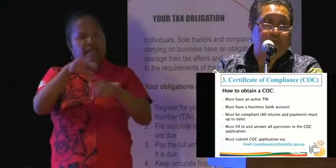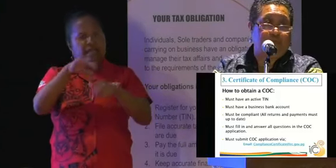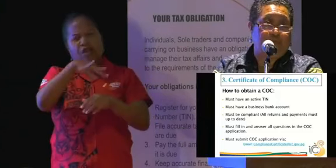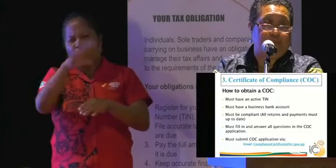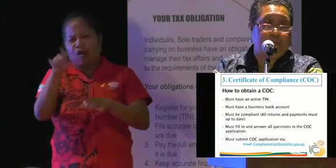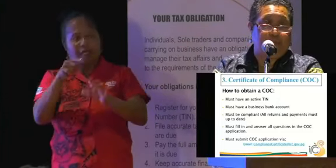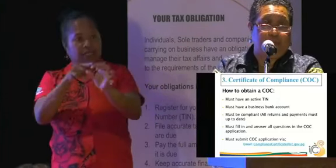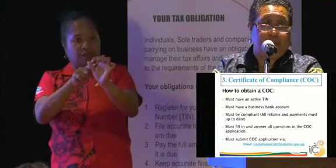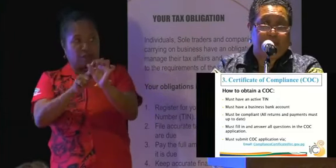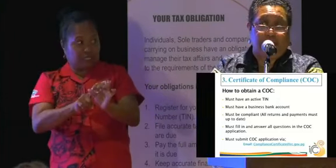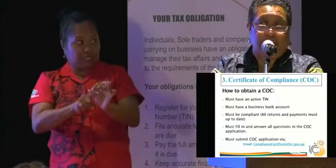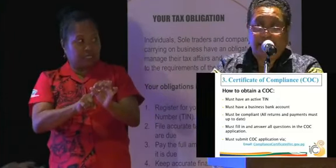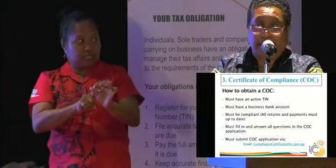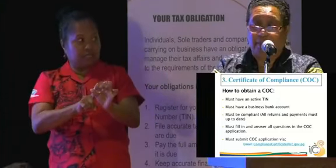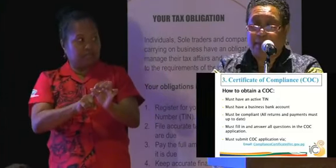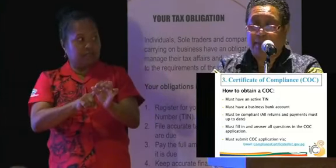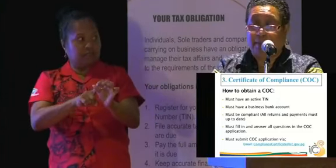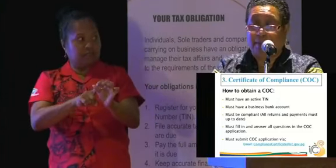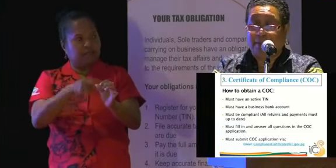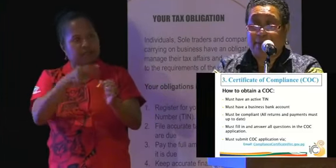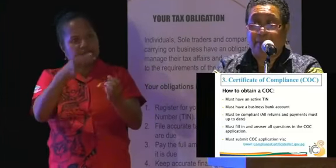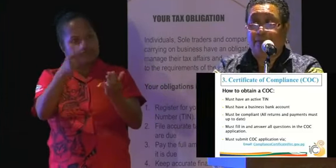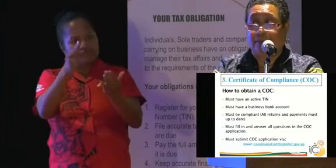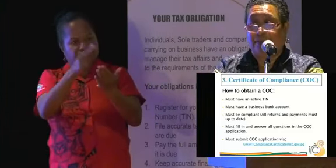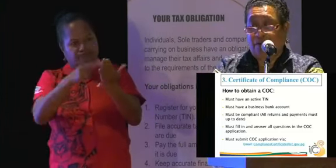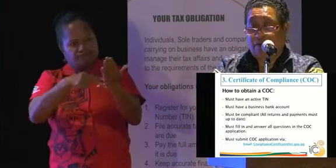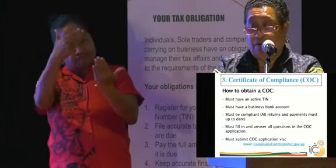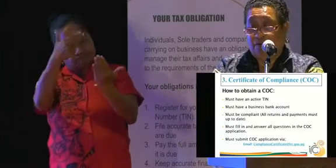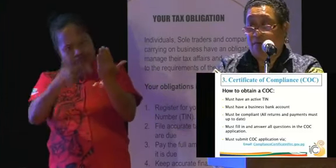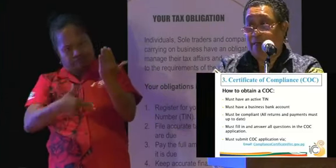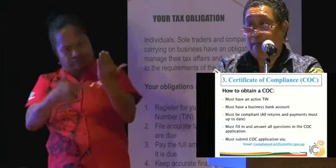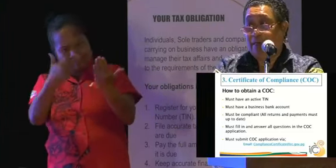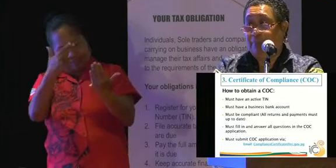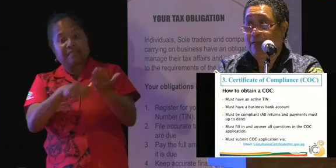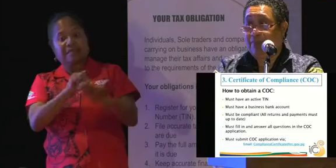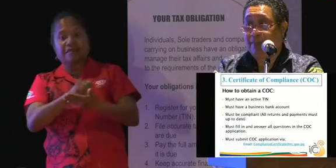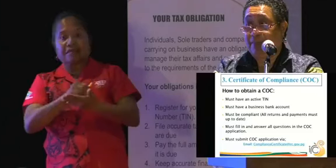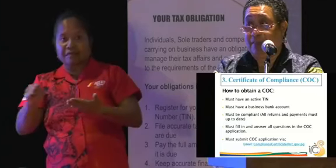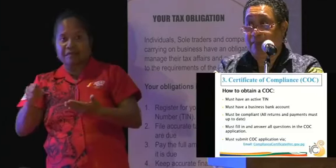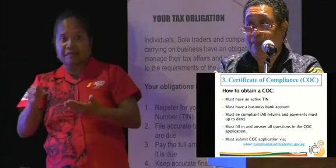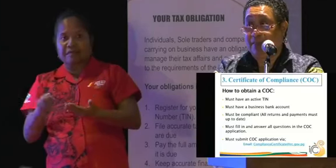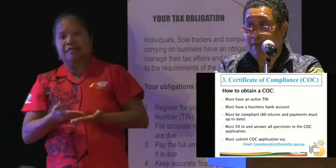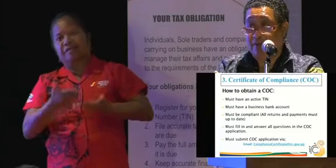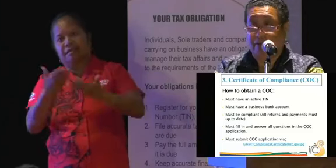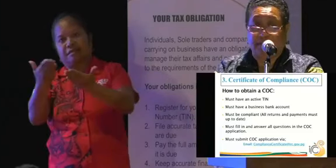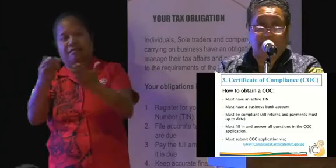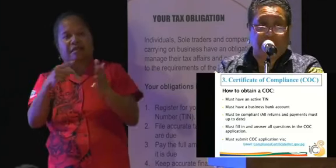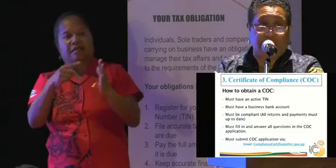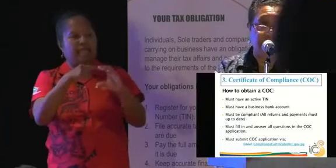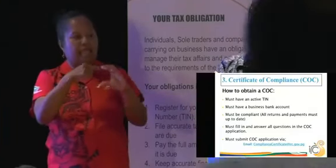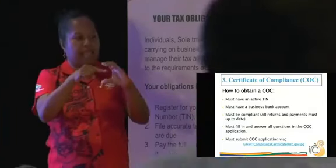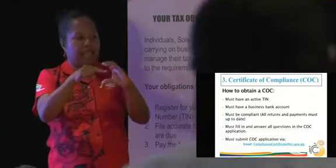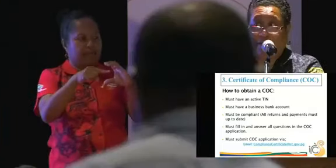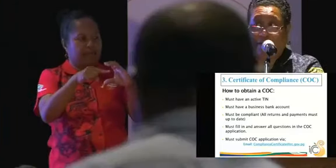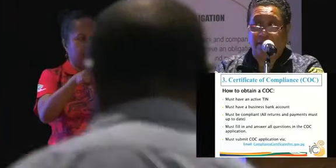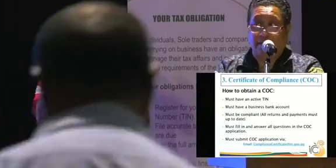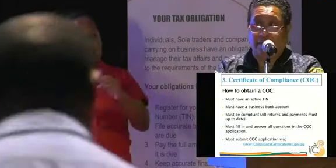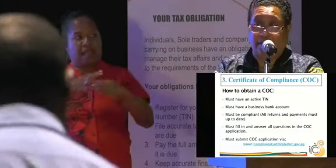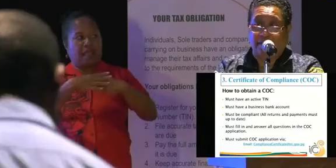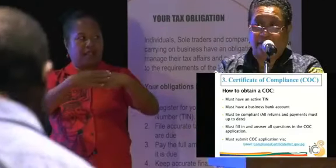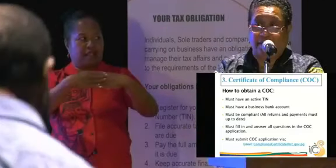application form must be submitted through the email address that's given on the screen.